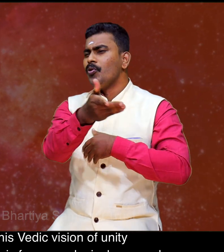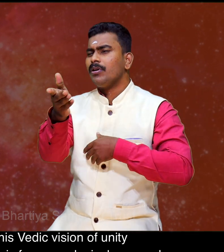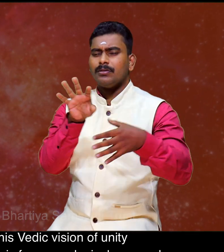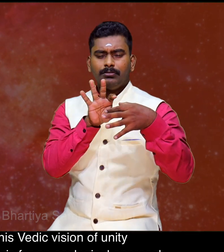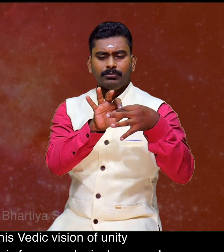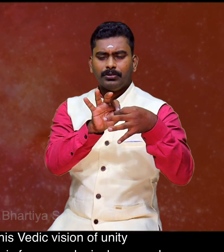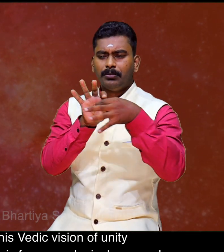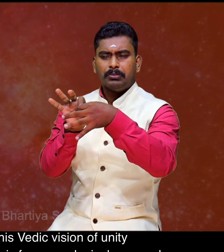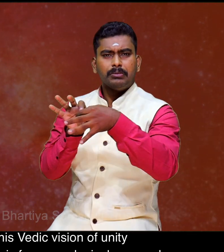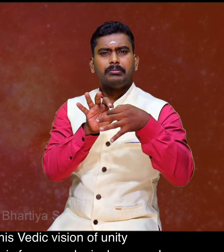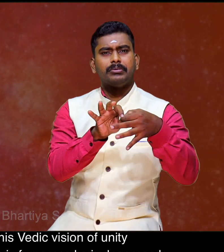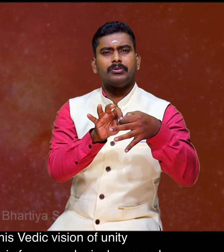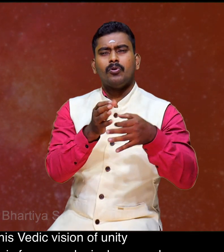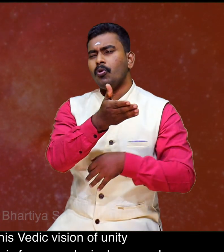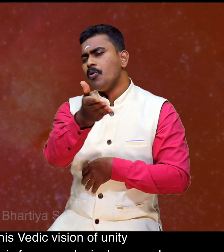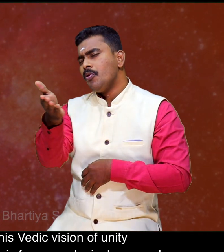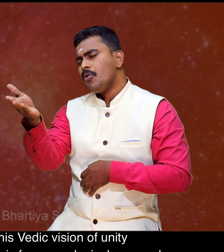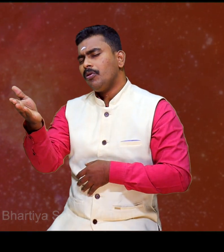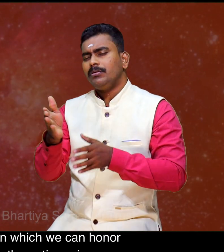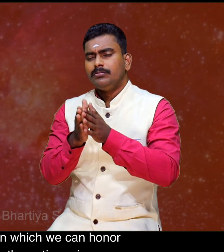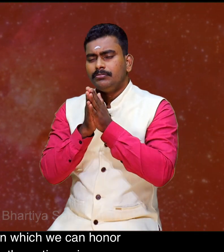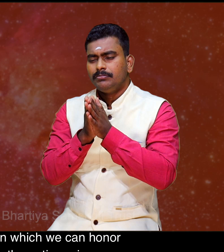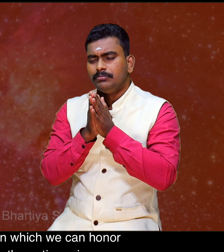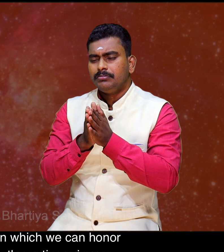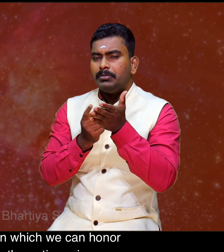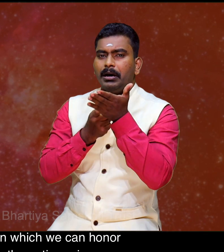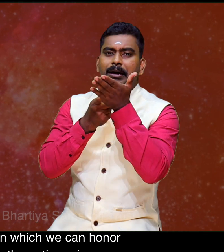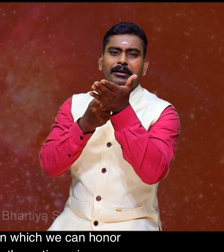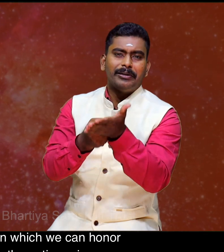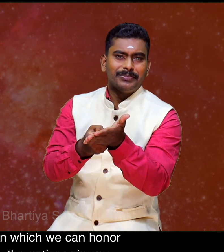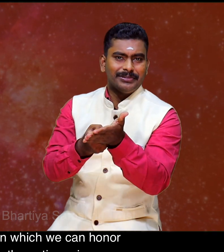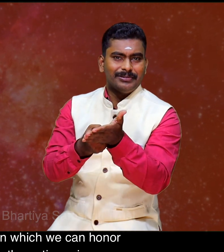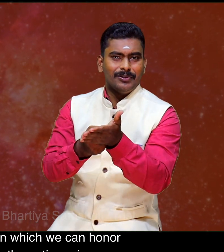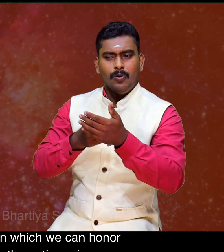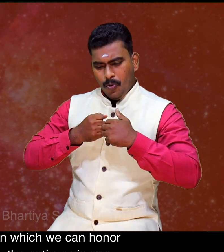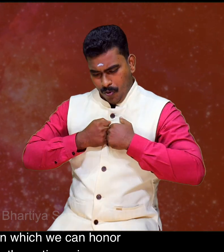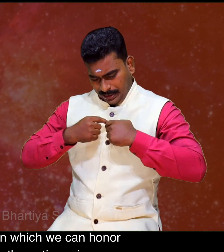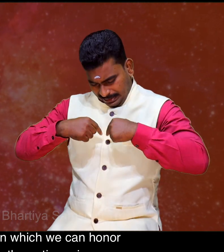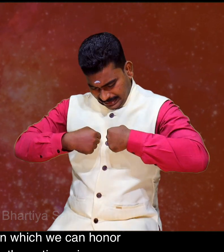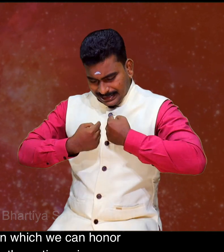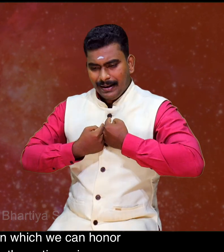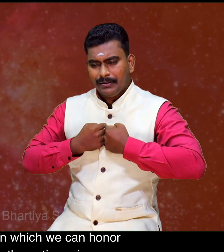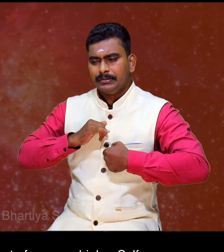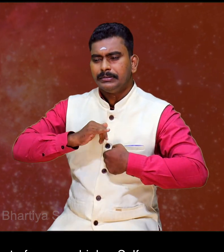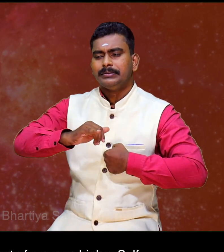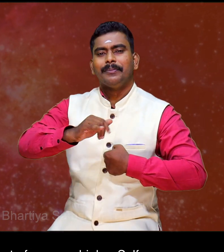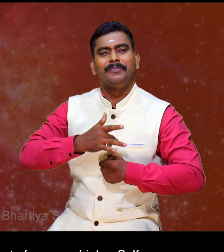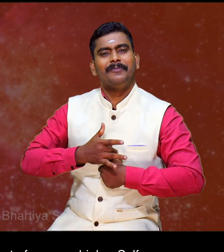basis for an ecological approach in which we can honor the entire universe as part of our own